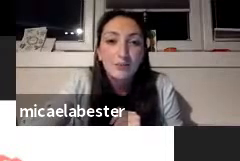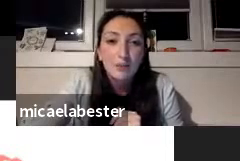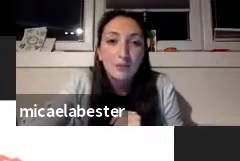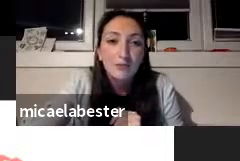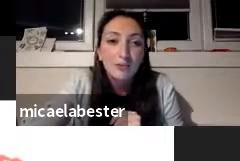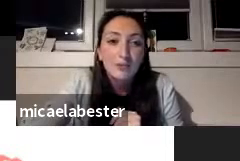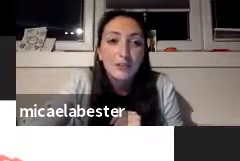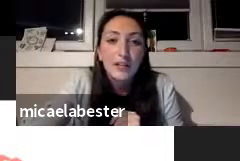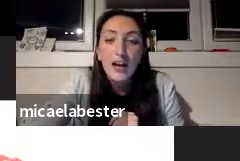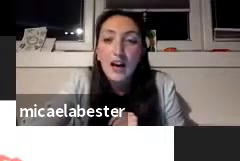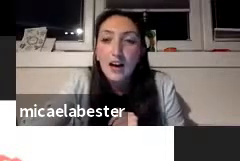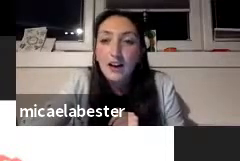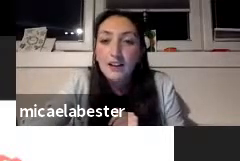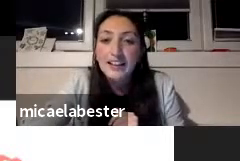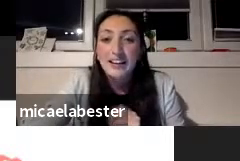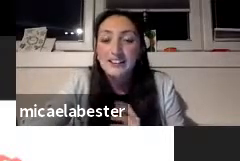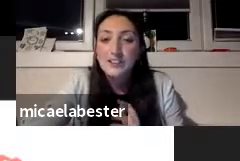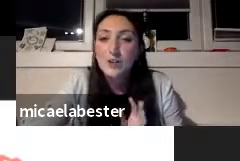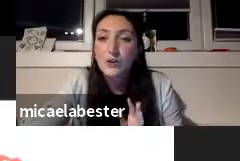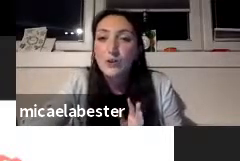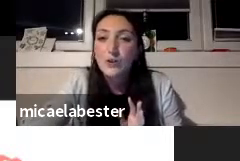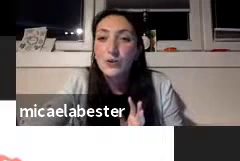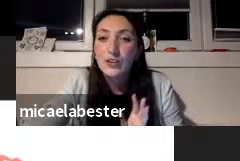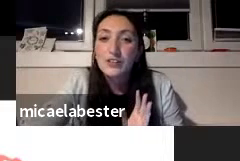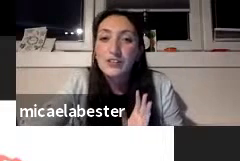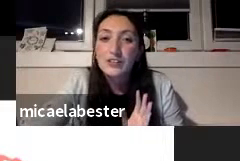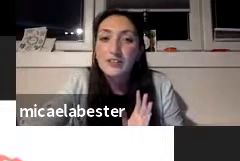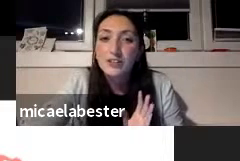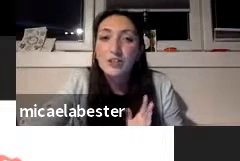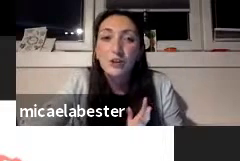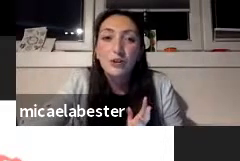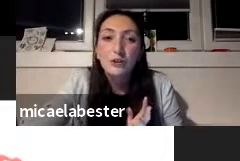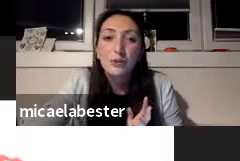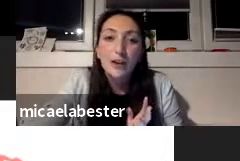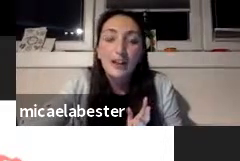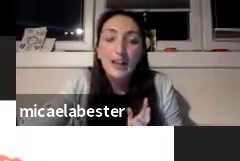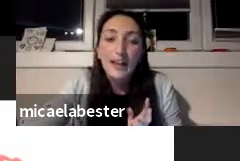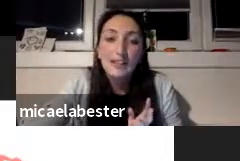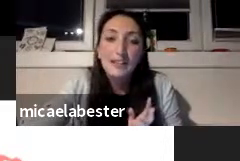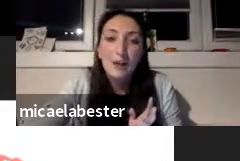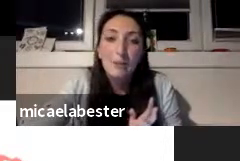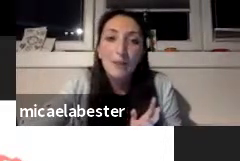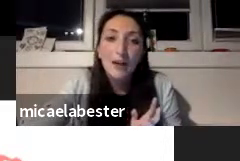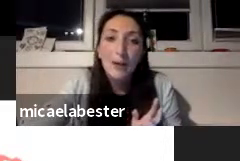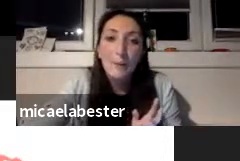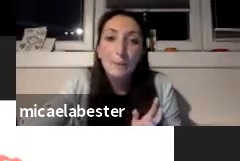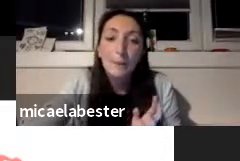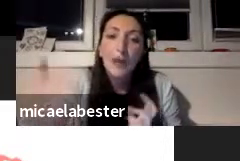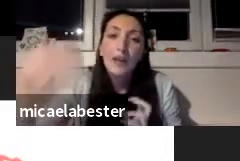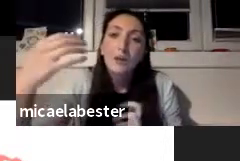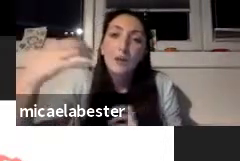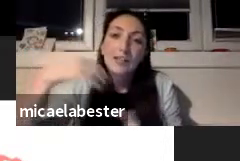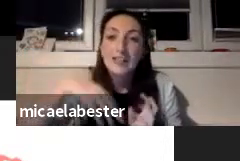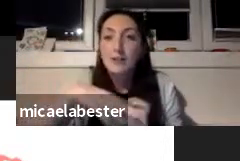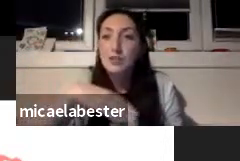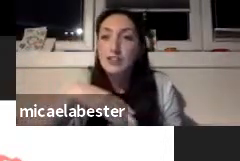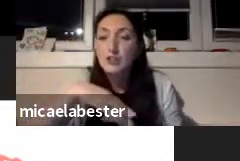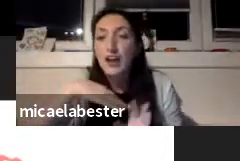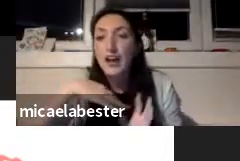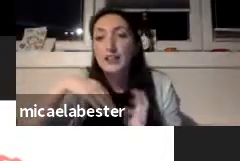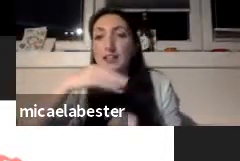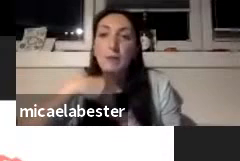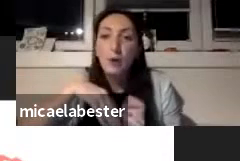noticed that one before. Yeah, so there's, you might get some, when these